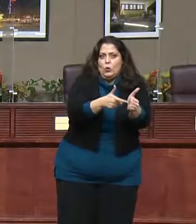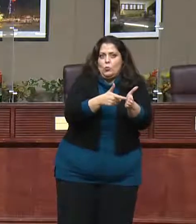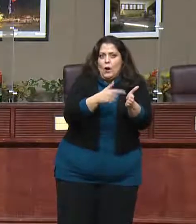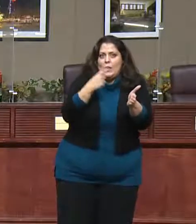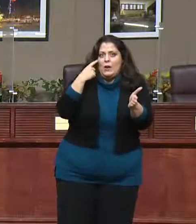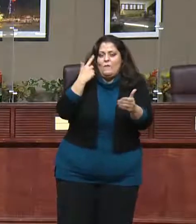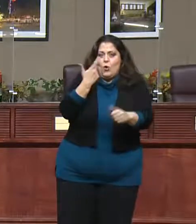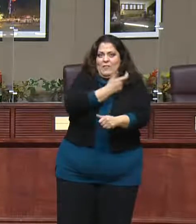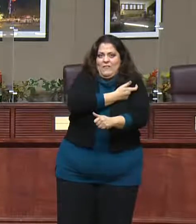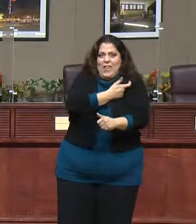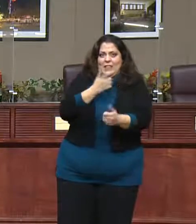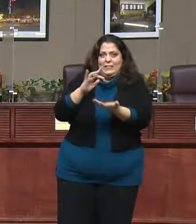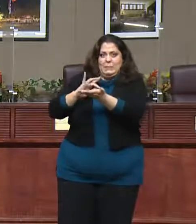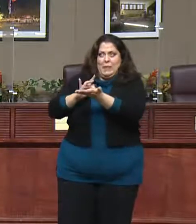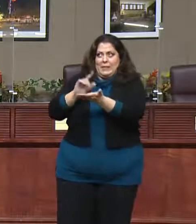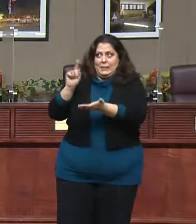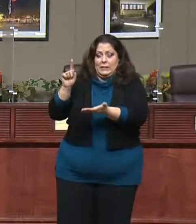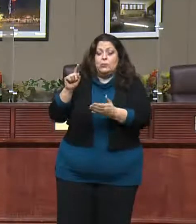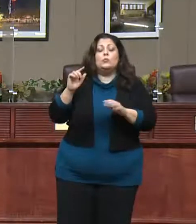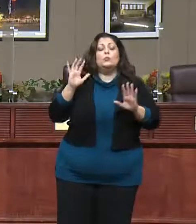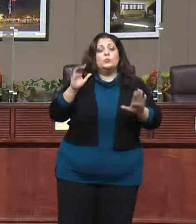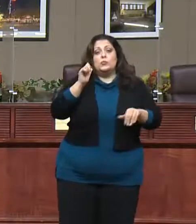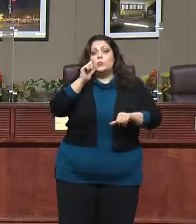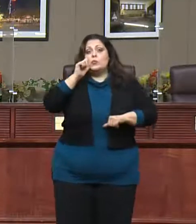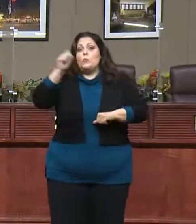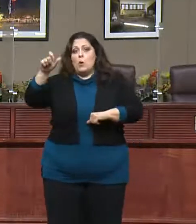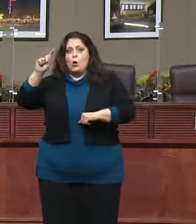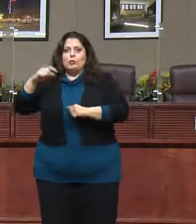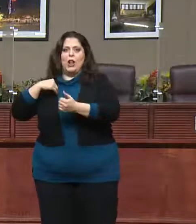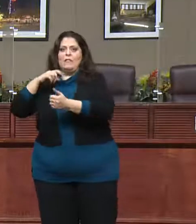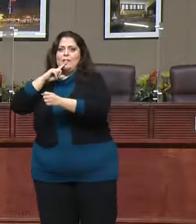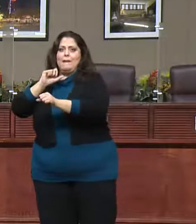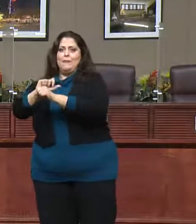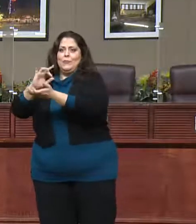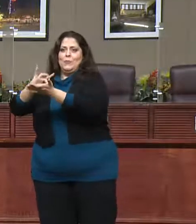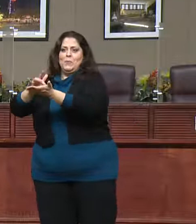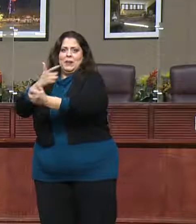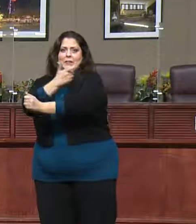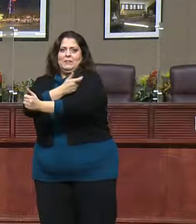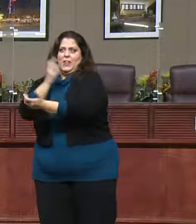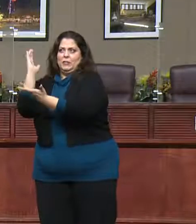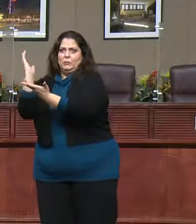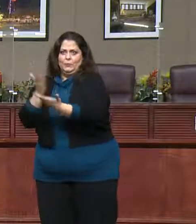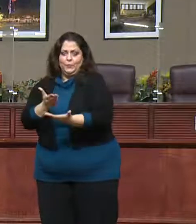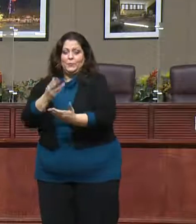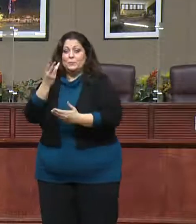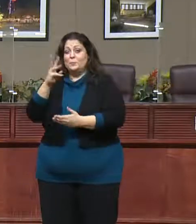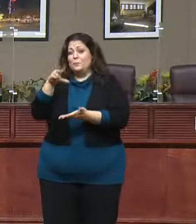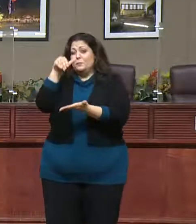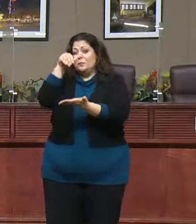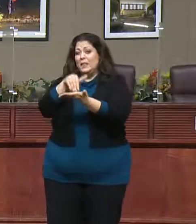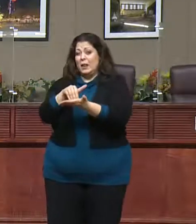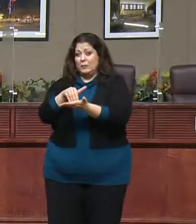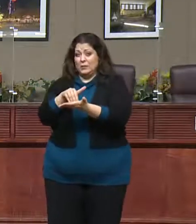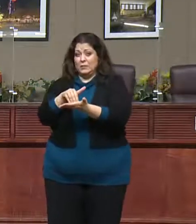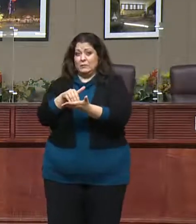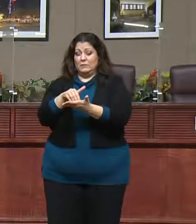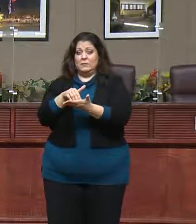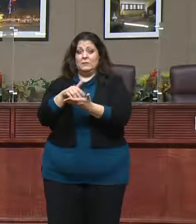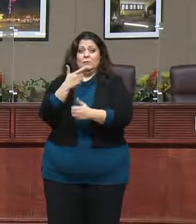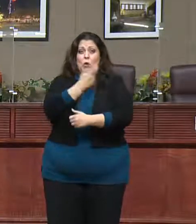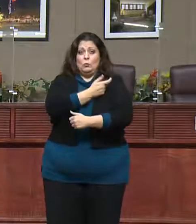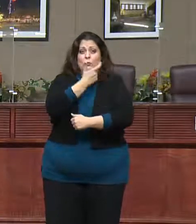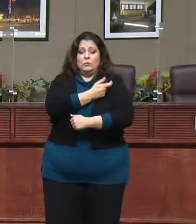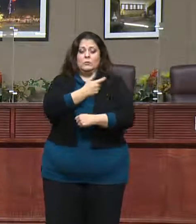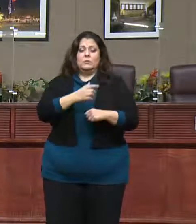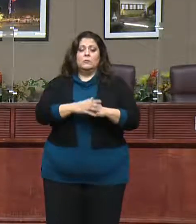the vaccines tomorrow. That will be Moderna, 16,000 dosage. And we are preparing to engage